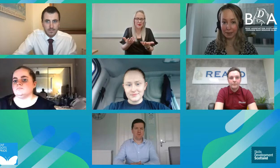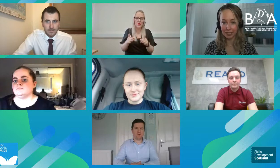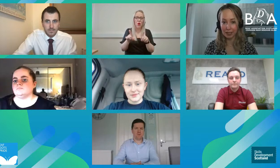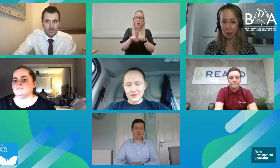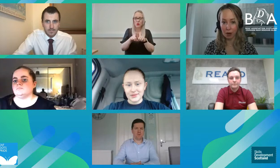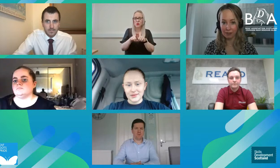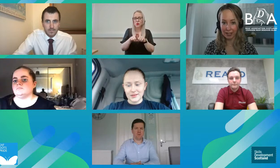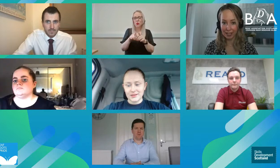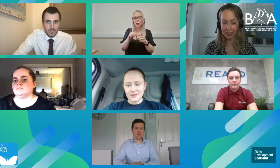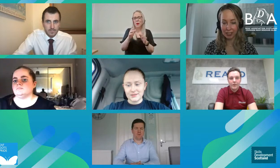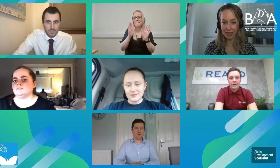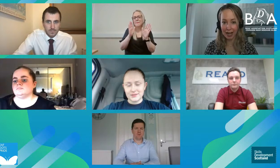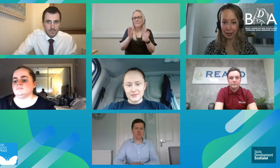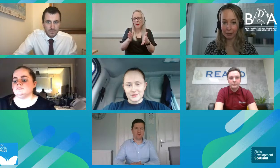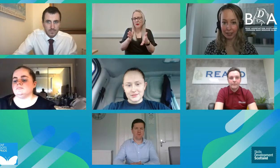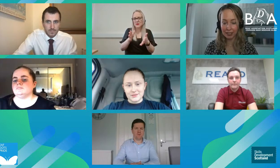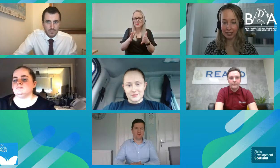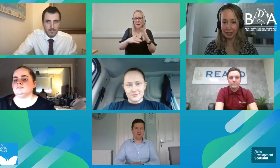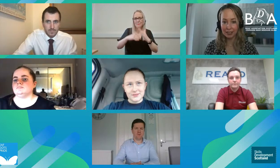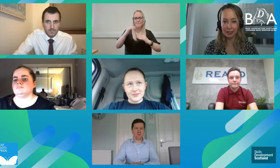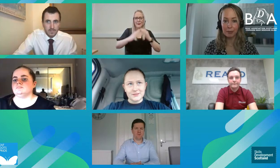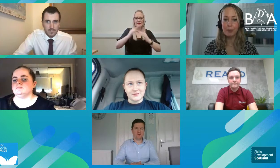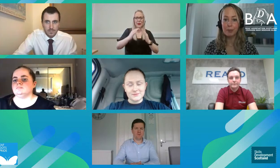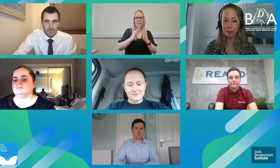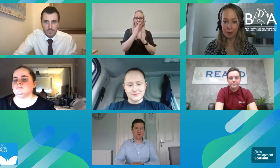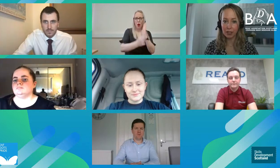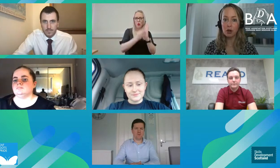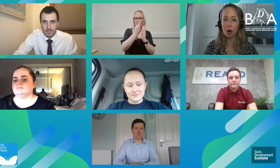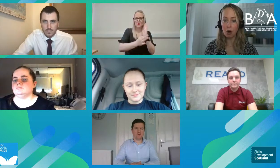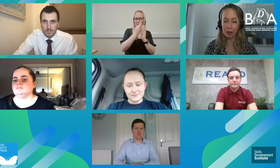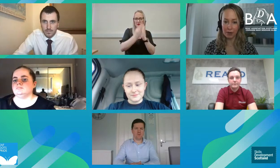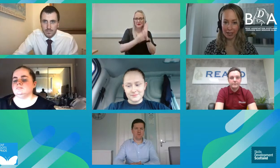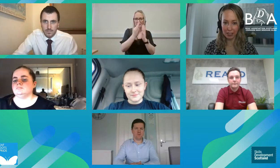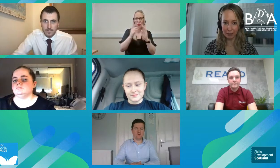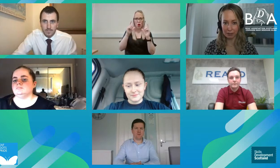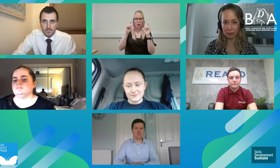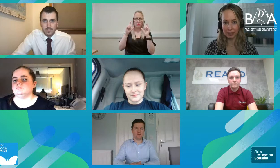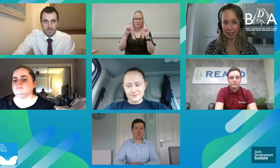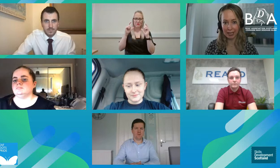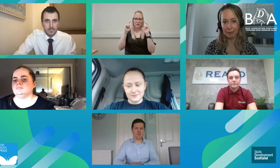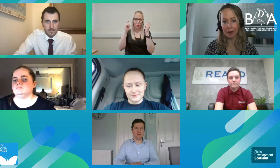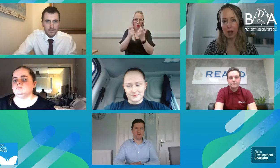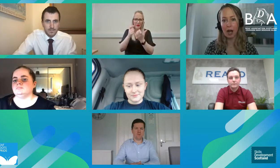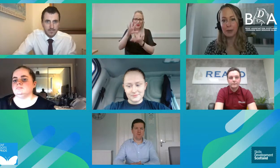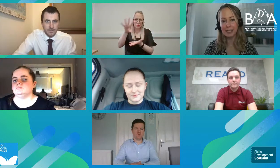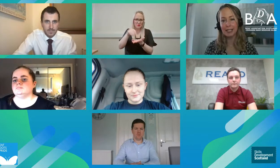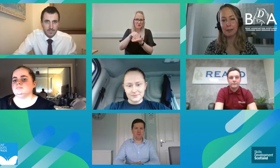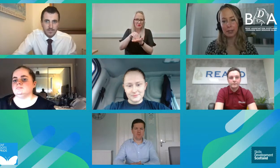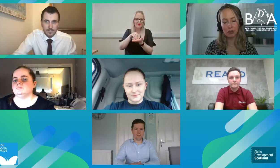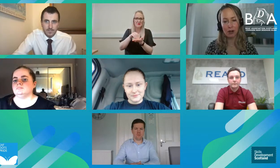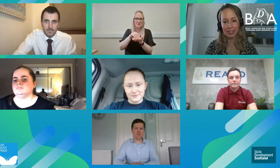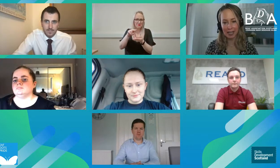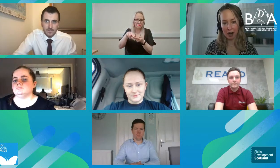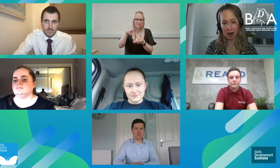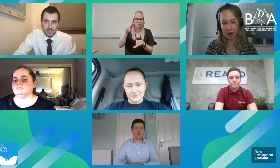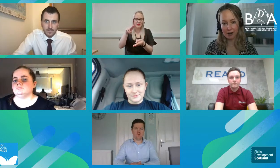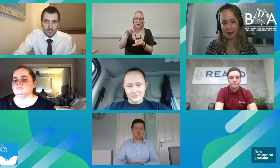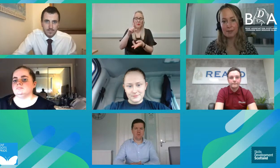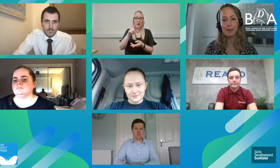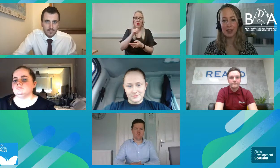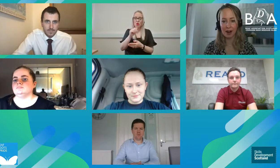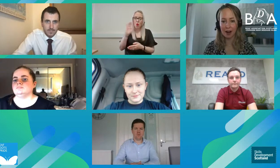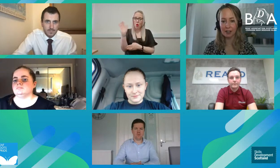able to complete the qualification element, but not all apprenticeships are full-time. I would say the majority